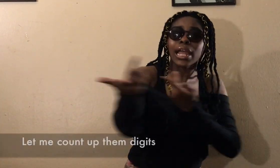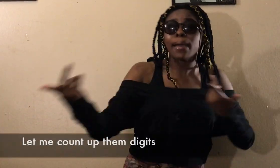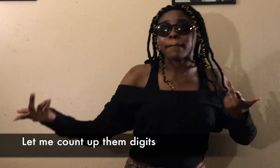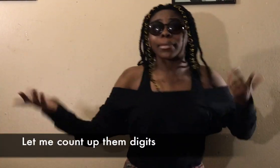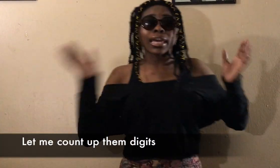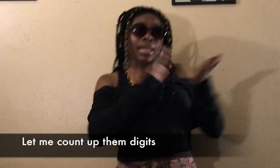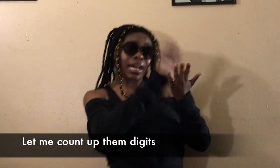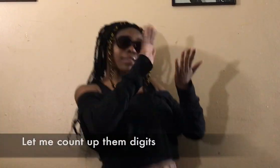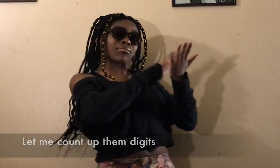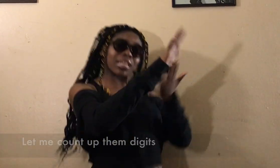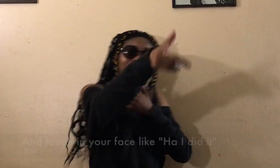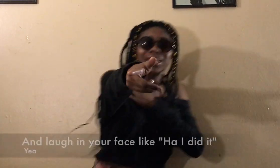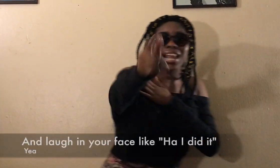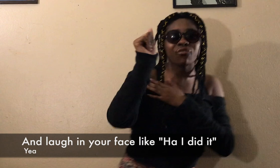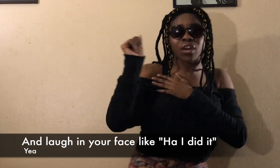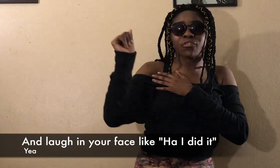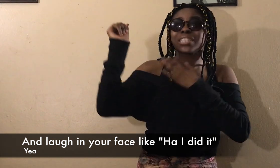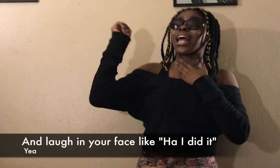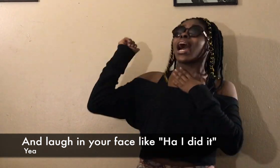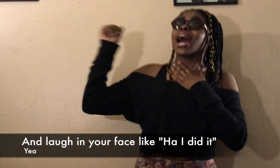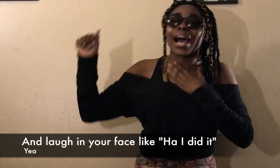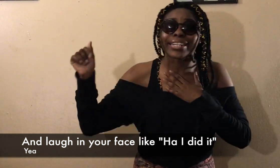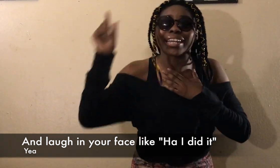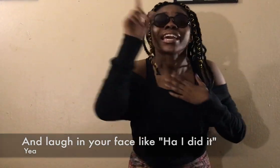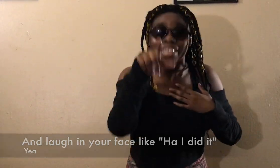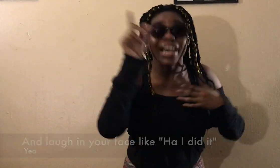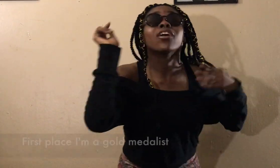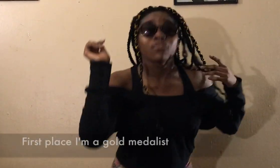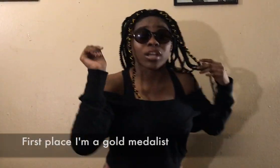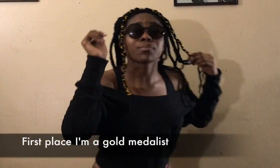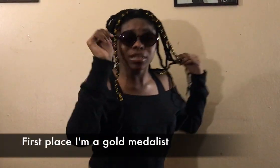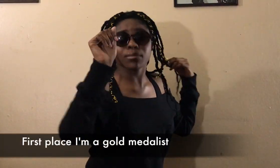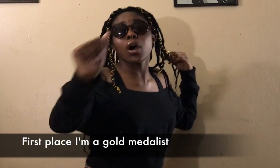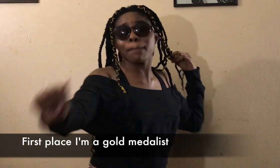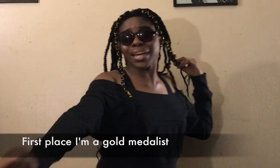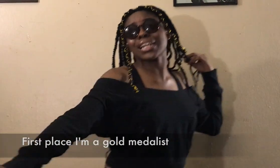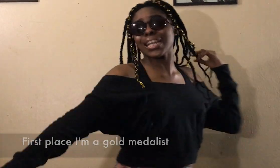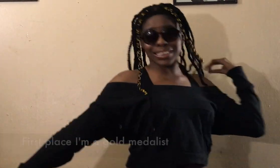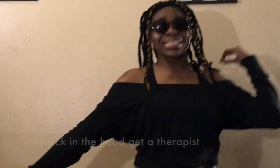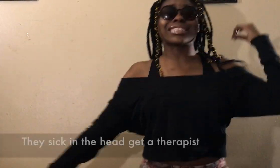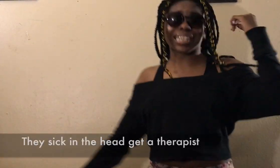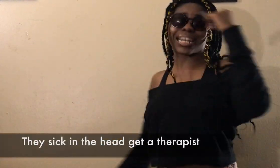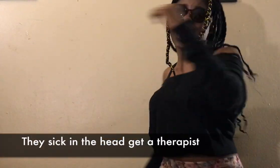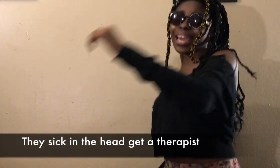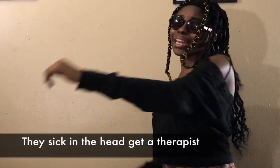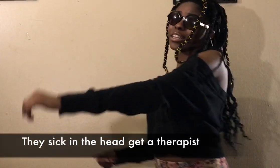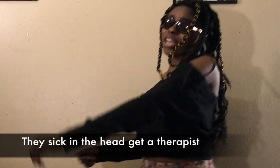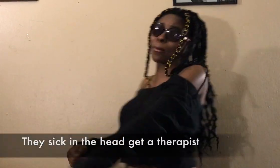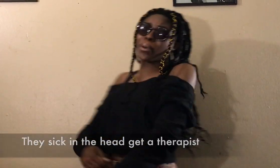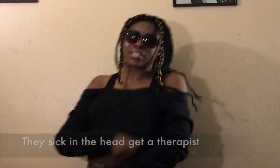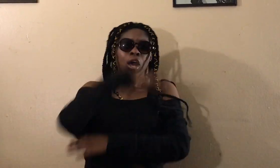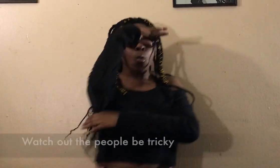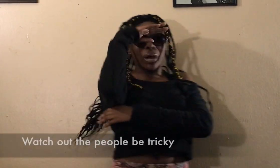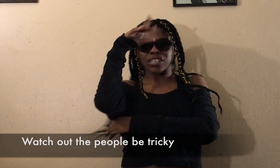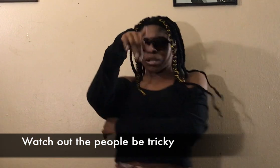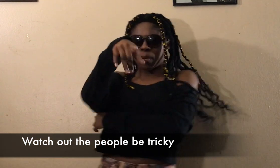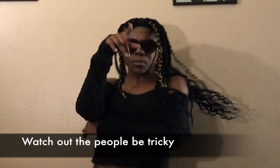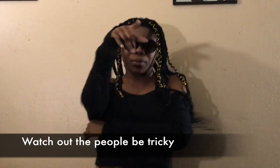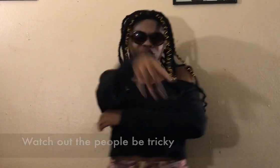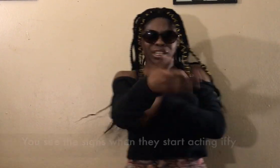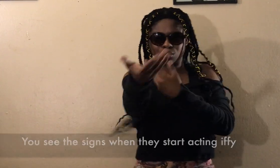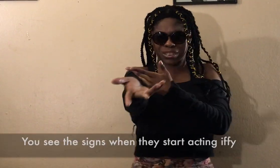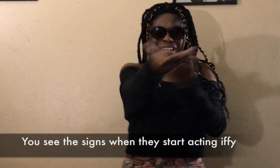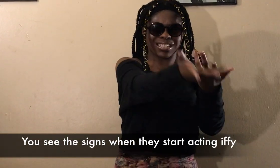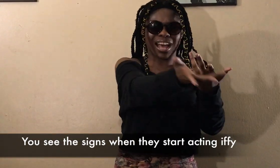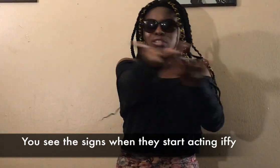take it. Let me got nothing to just laugh at your face like, ha, I did it. Yeah, first person go medalist, stay sick in the head, get a therapist. Watch other